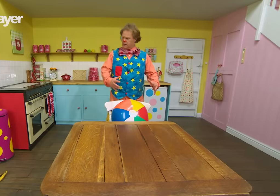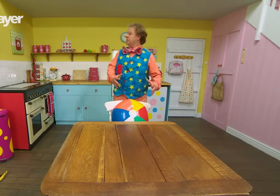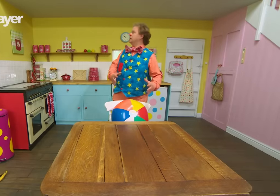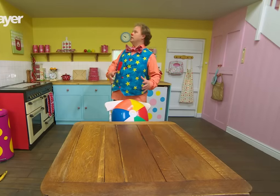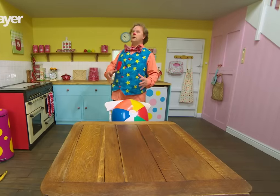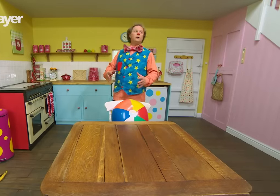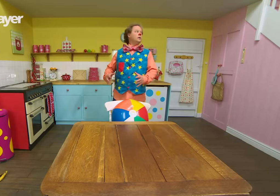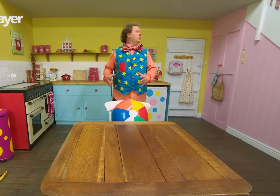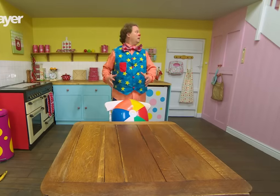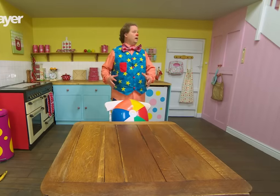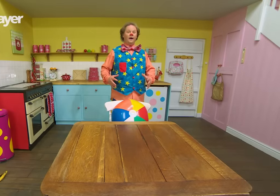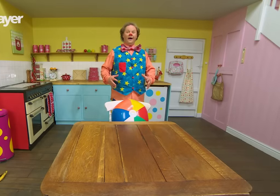Well done, Mr. Tumble.